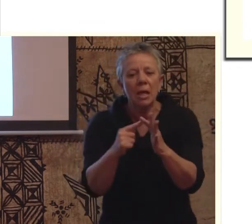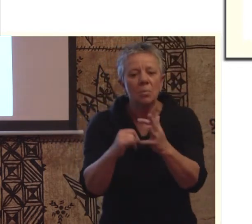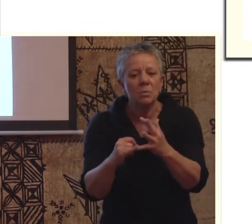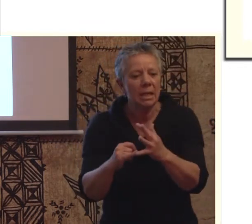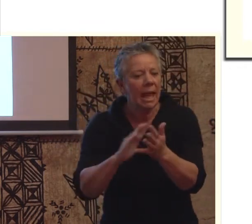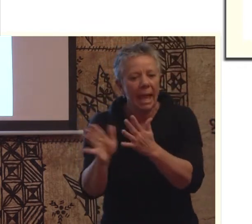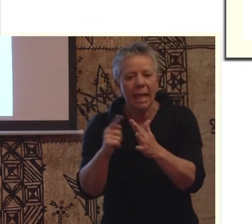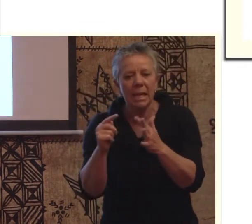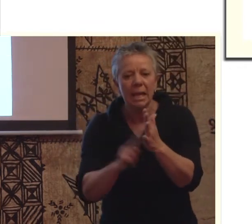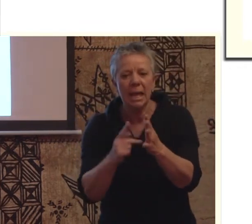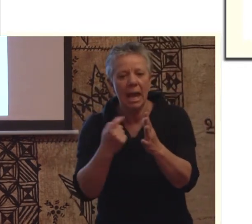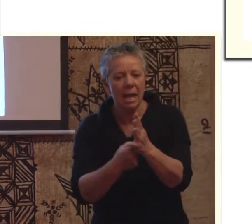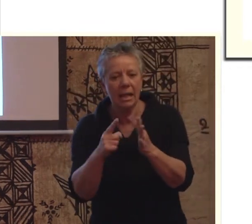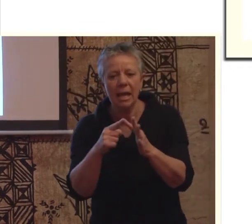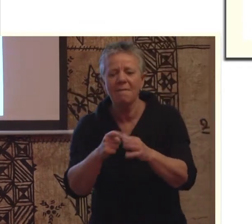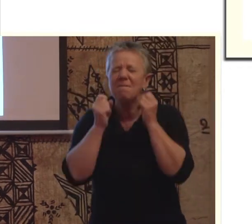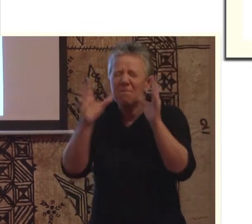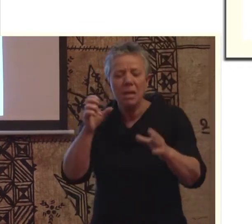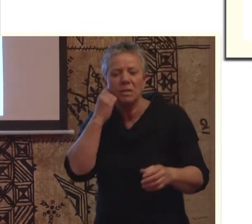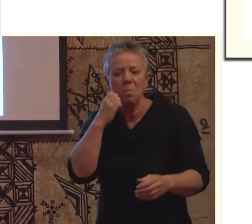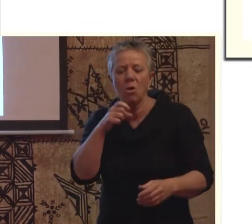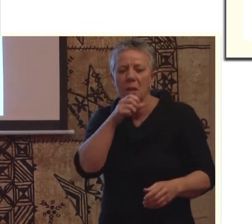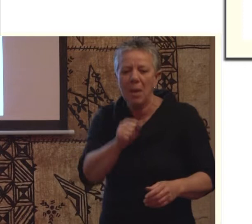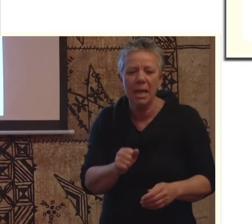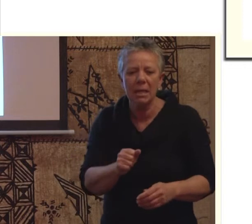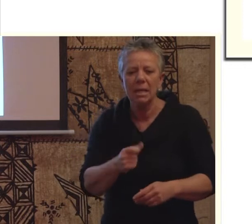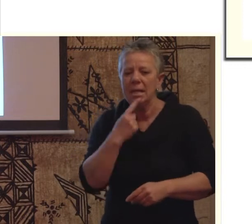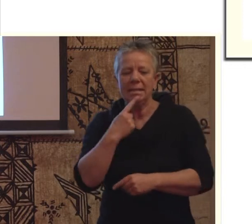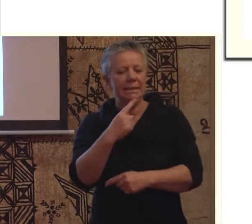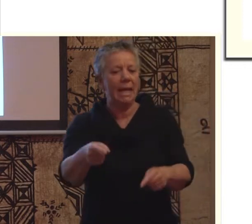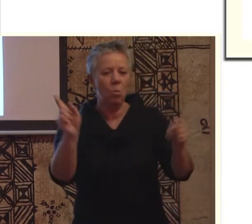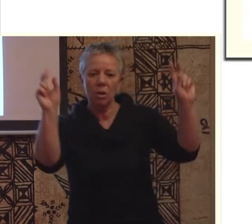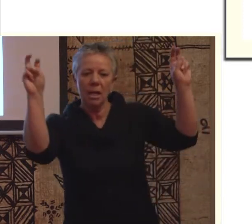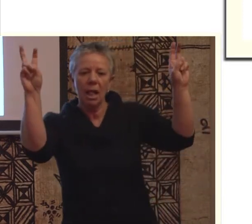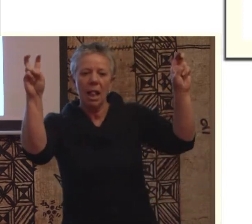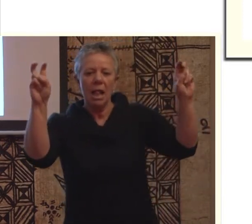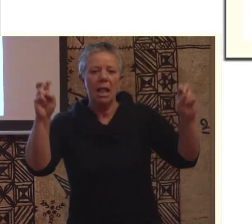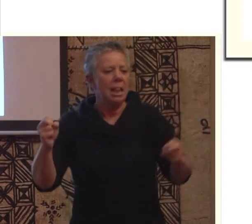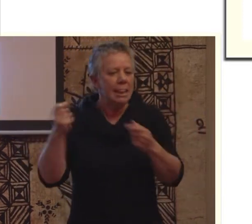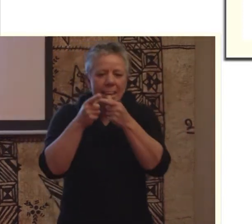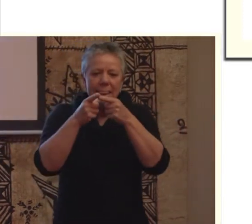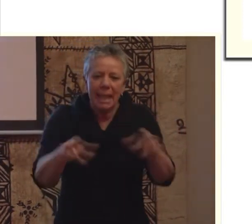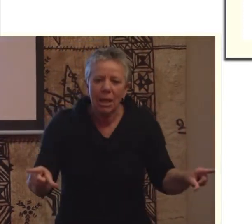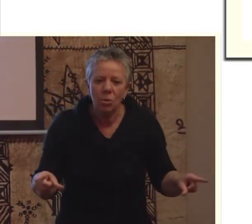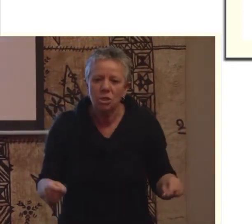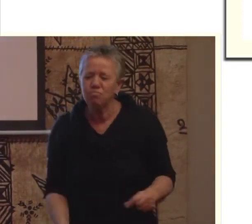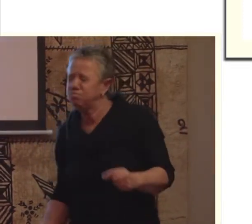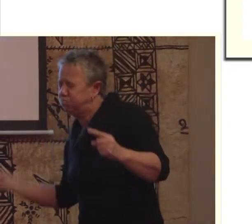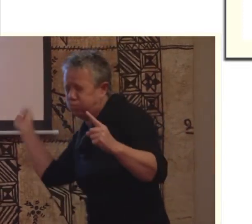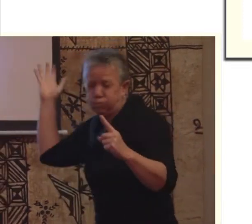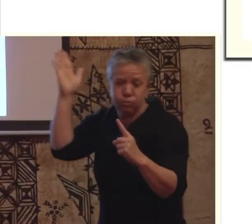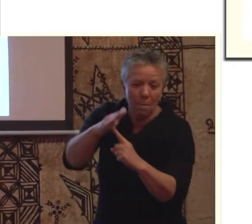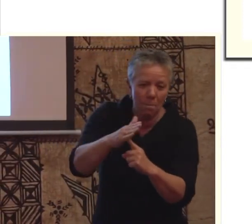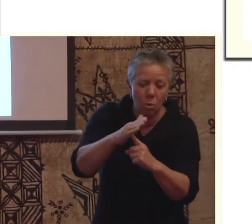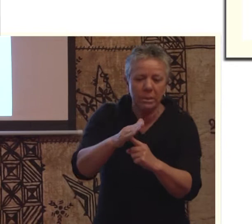o te mana Māori, which a rough translation is that language is the life force of mana Māori. I think this